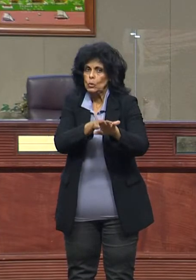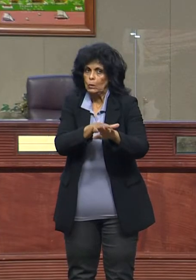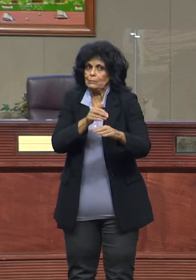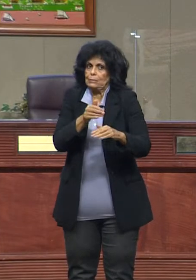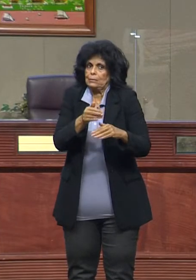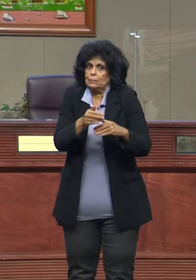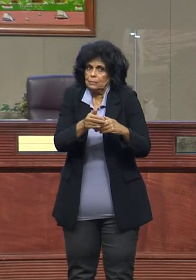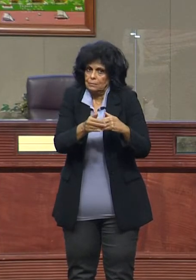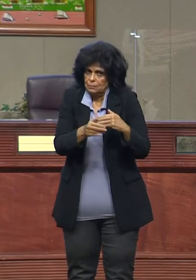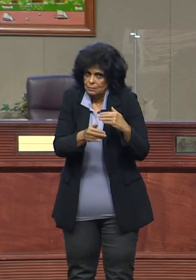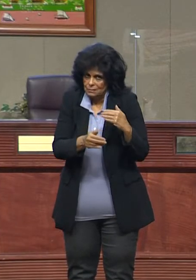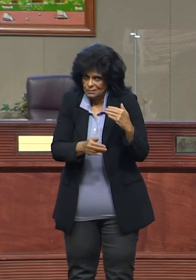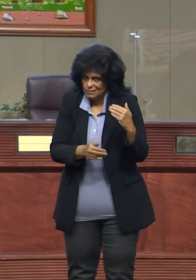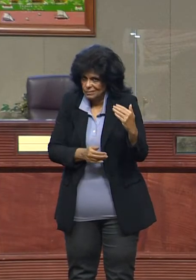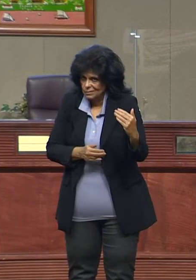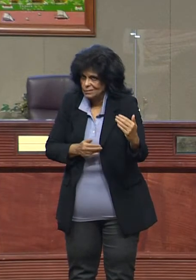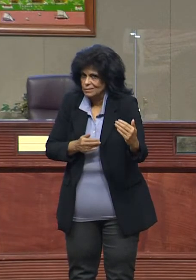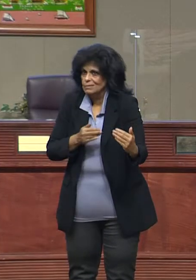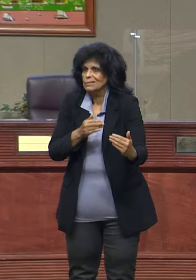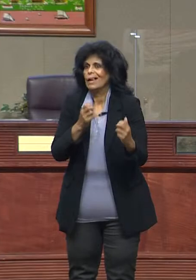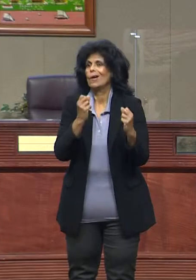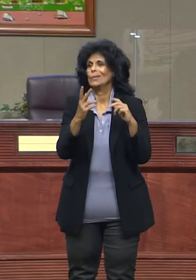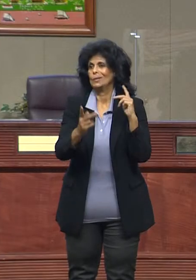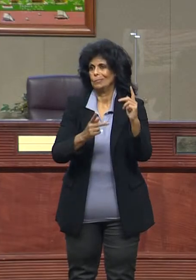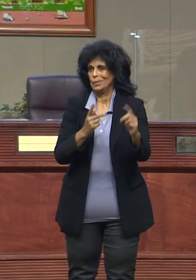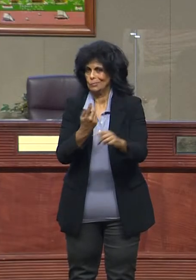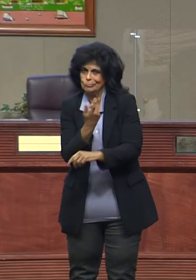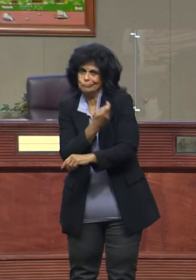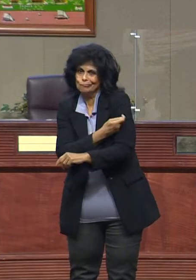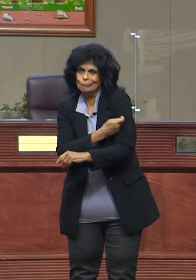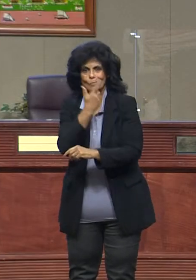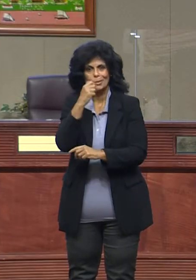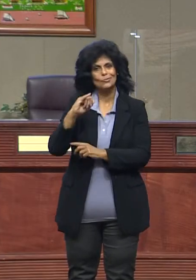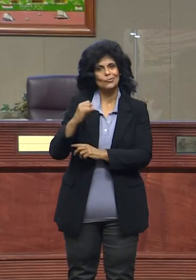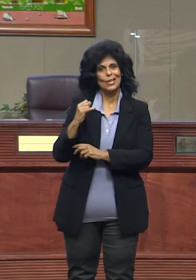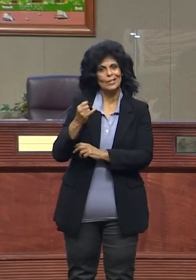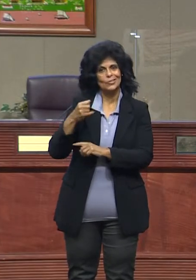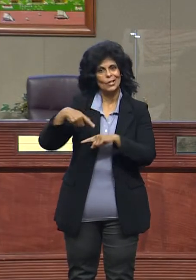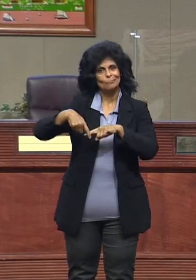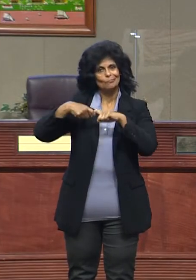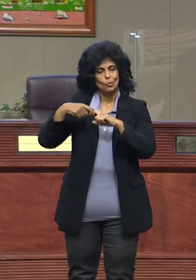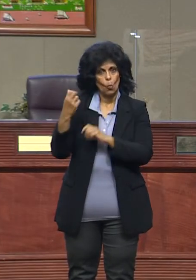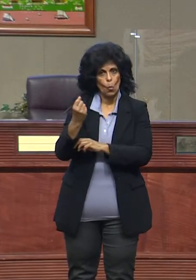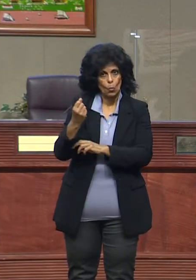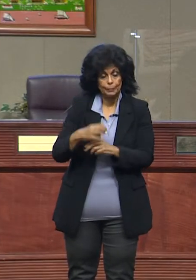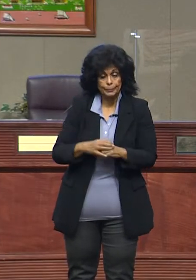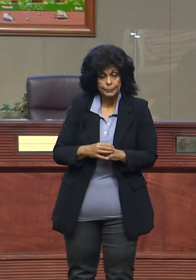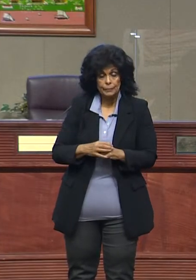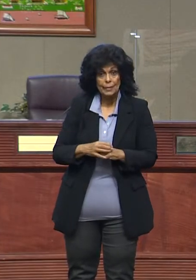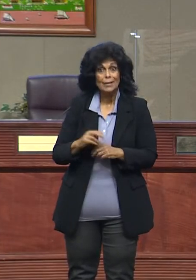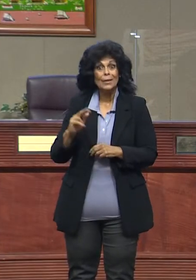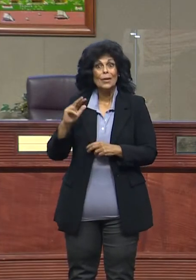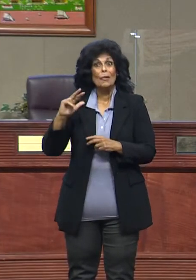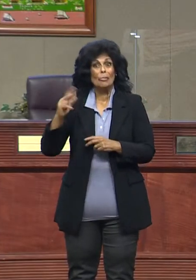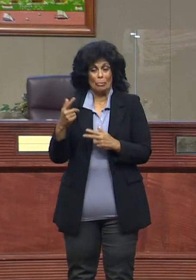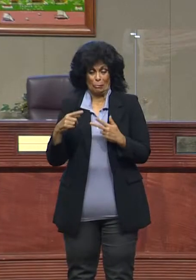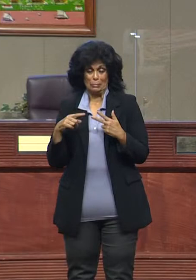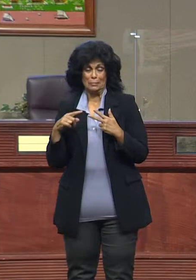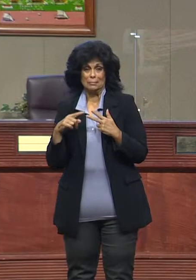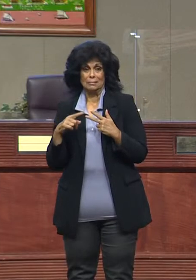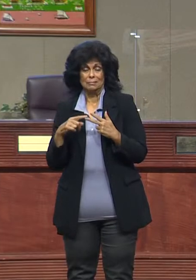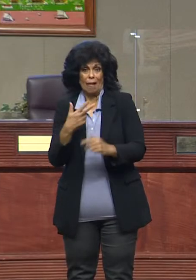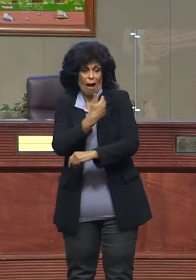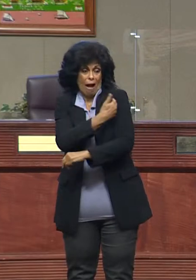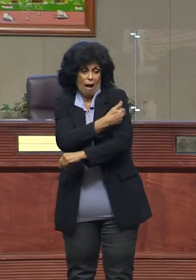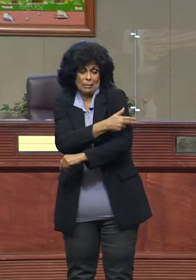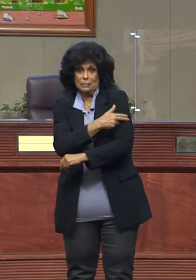our county. And number three, hospitalizations are increasing slightly. So those dynamics